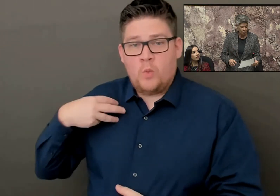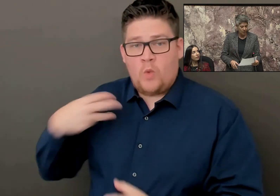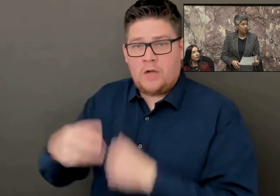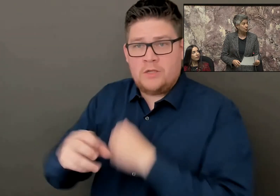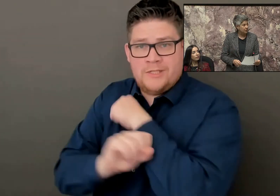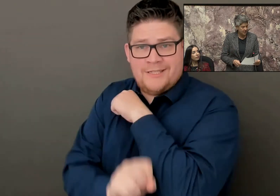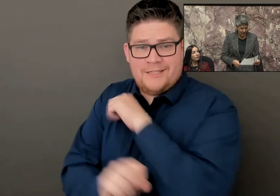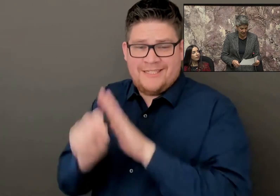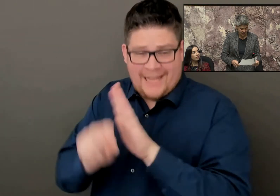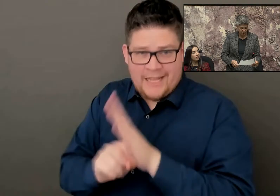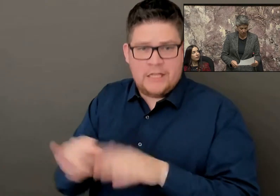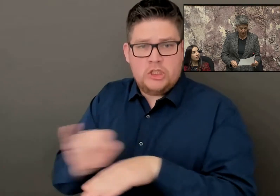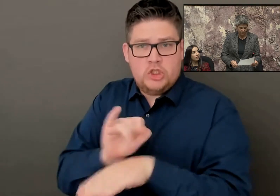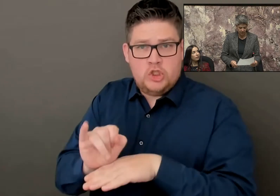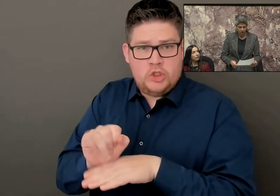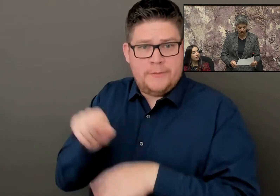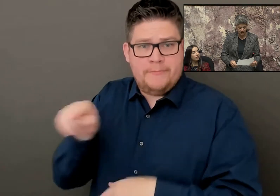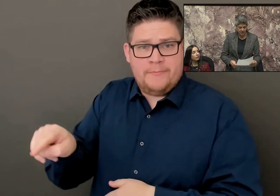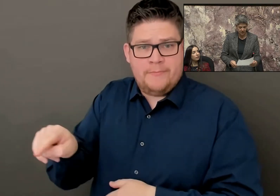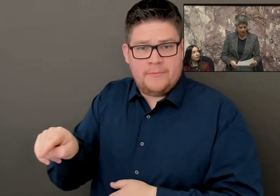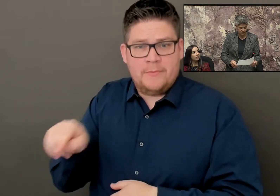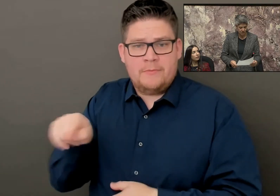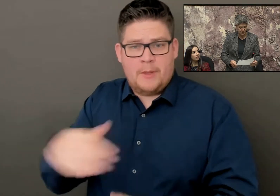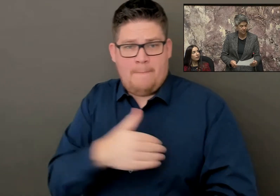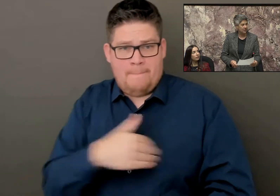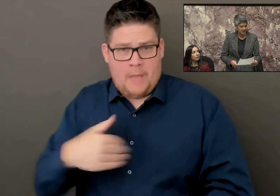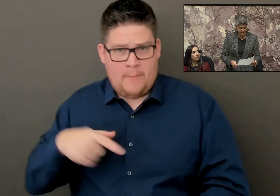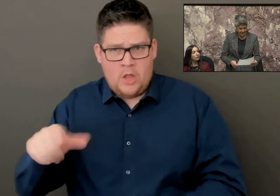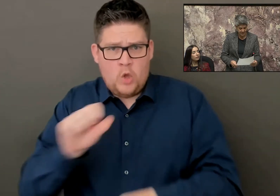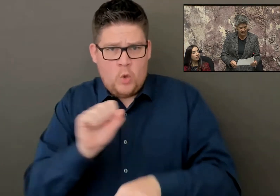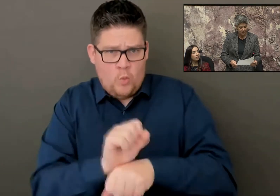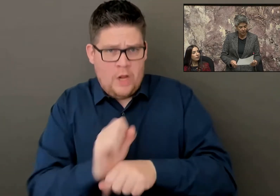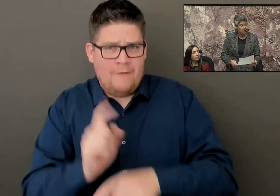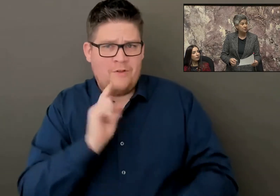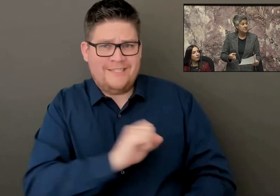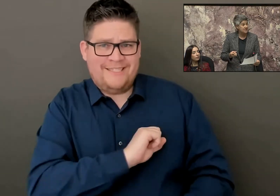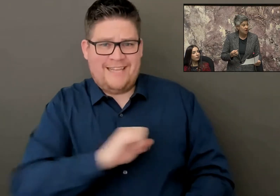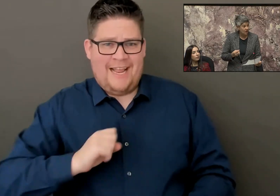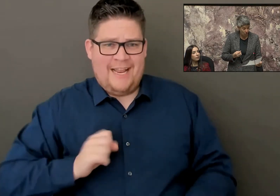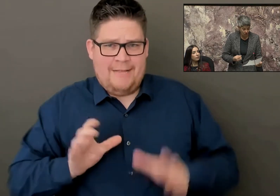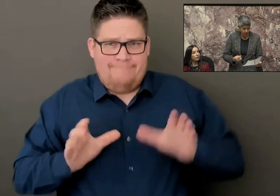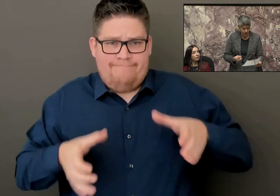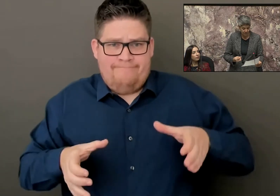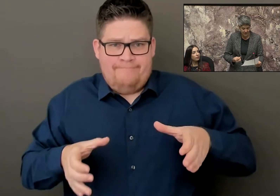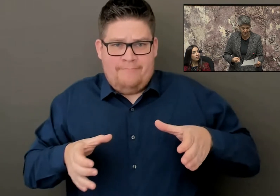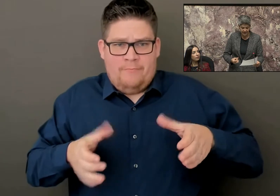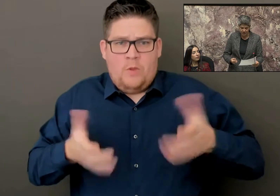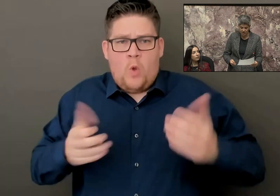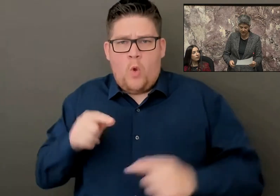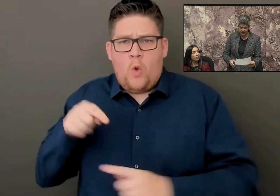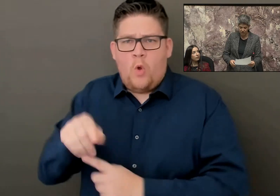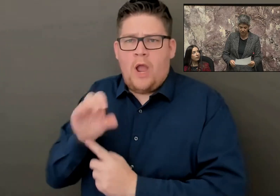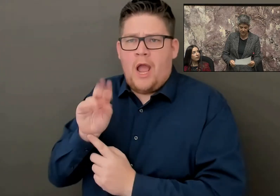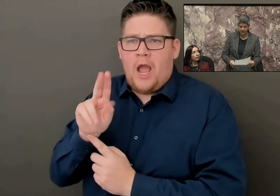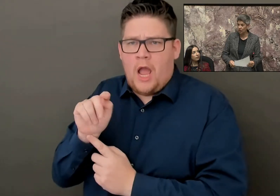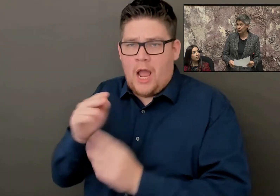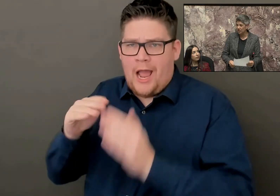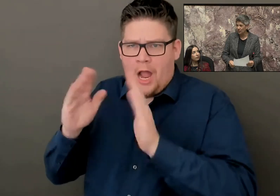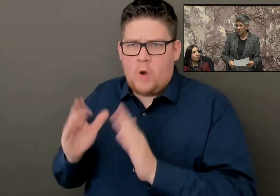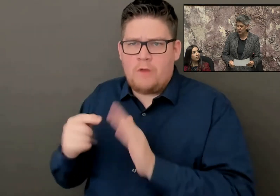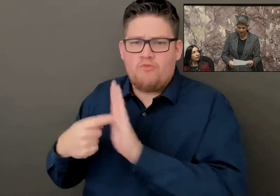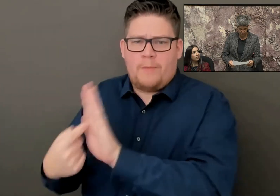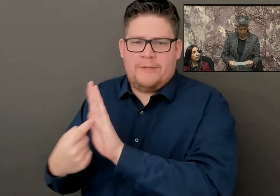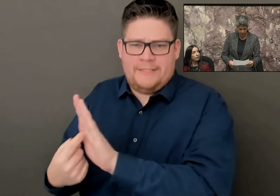Senate while earning academic credit from colleges and universities around the state, whereas our BC legislative interns have